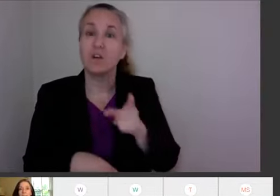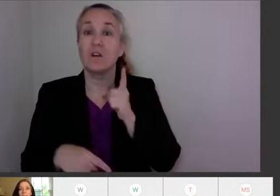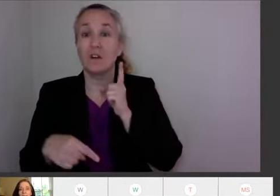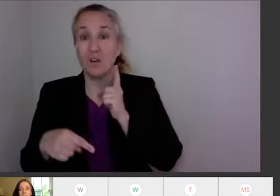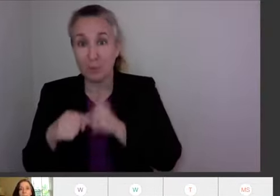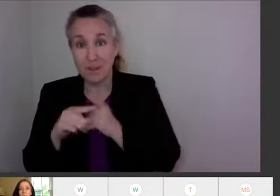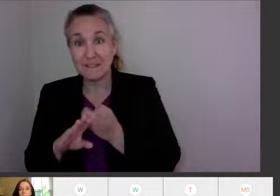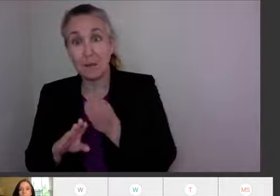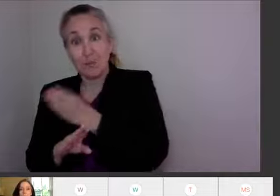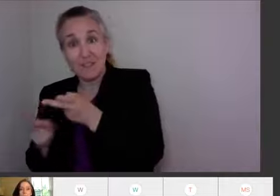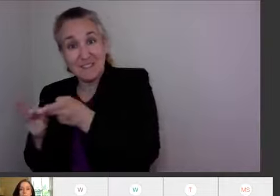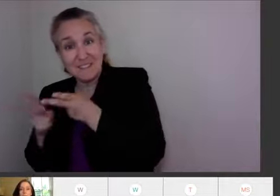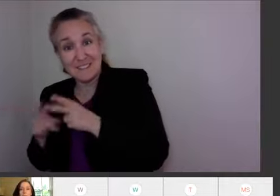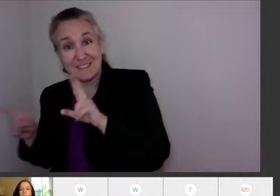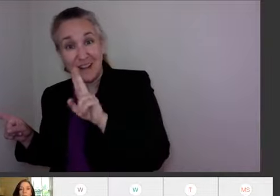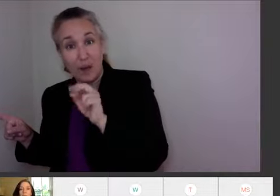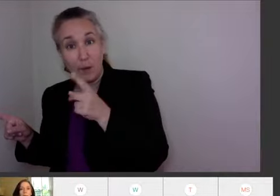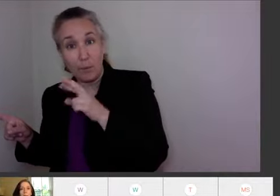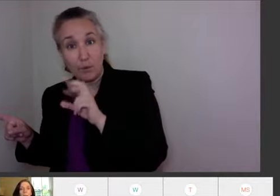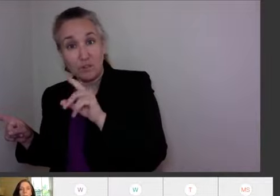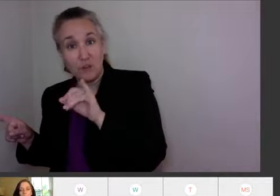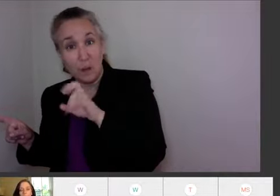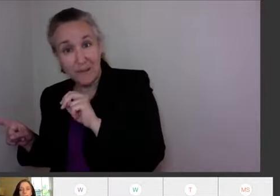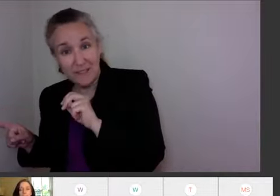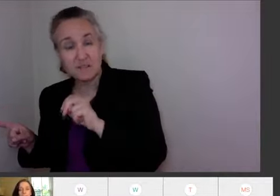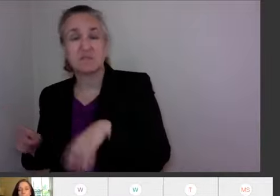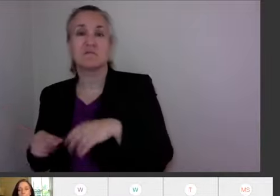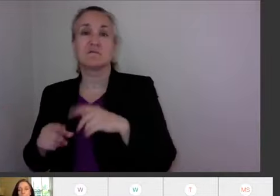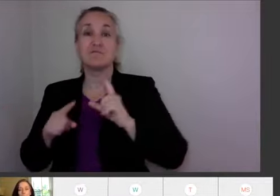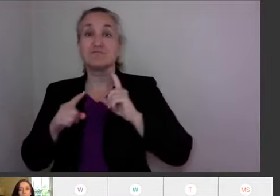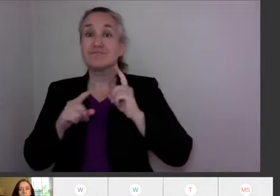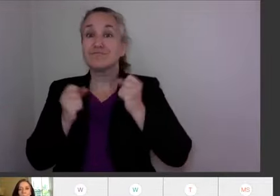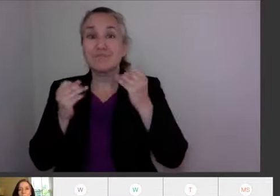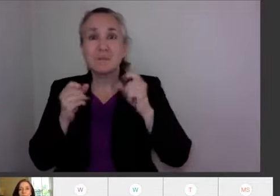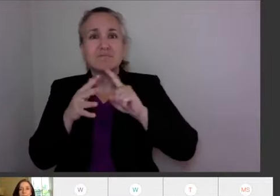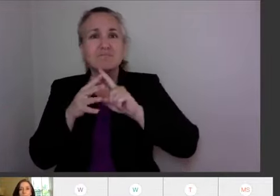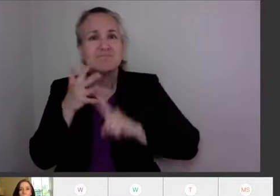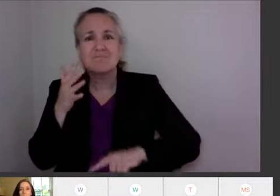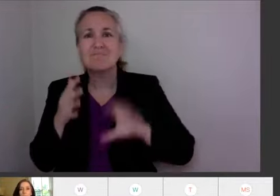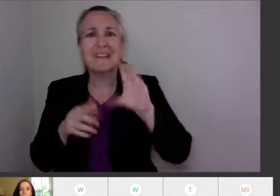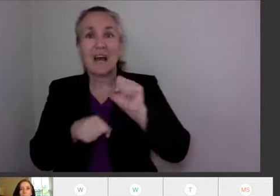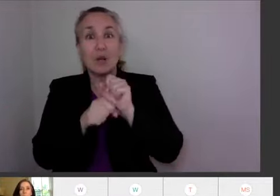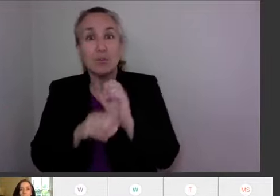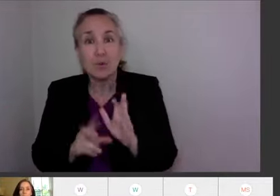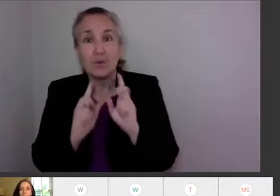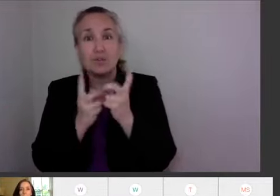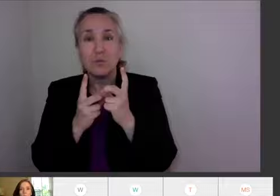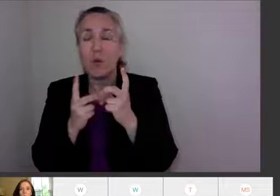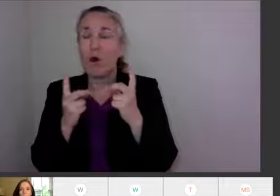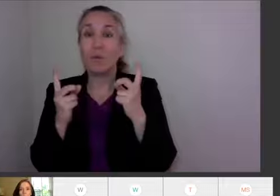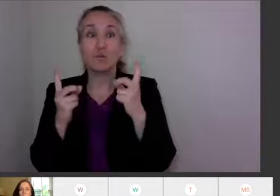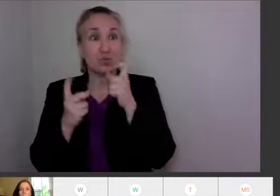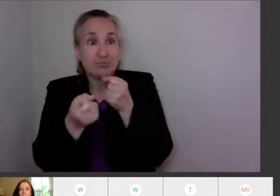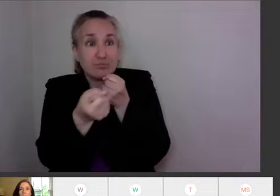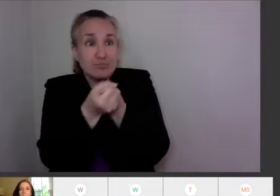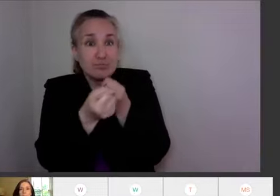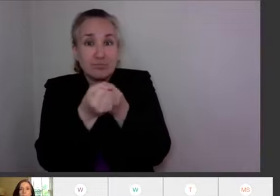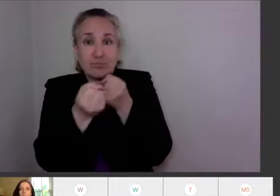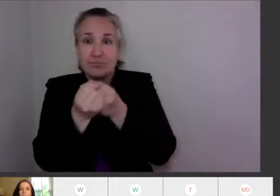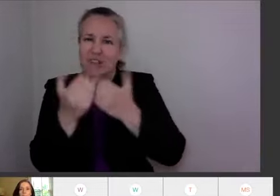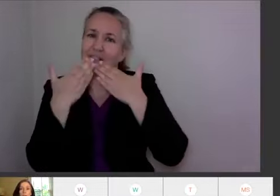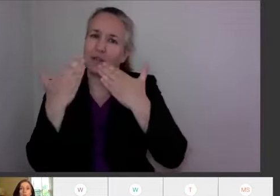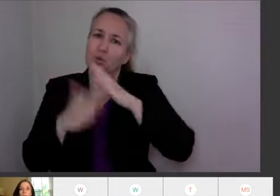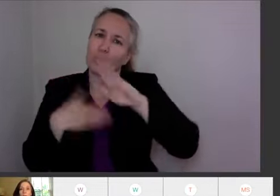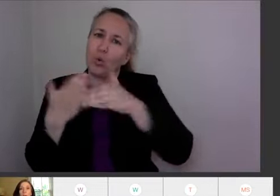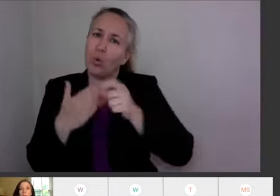previous site in Upper Dublin, and the many, many county employees and departments that have been assisting with this work.